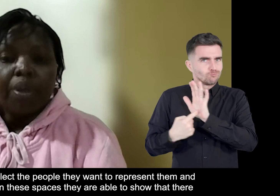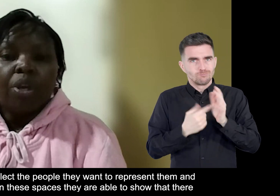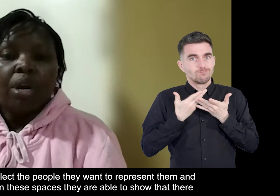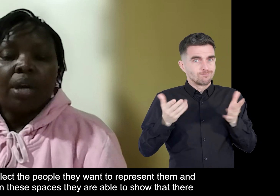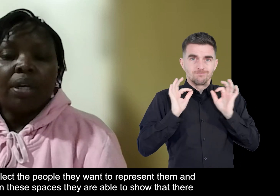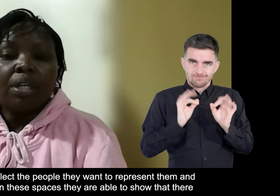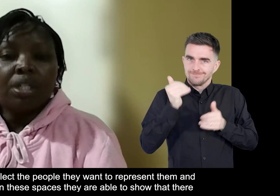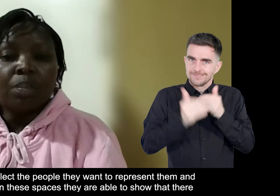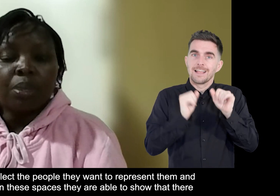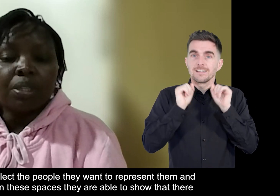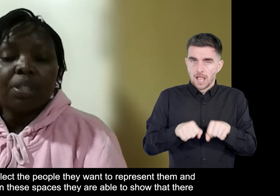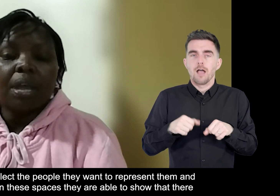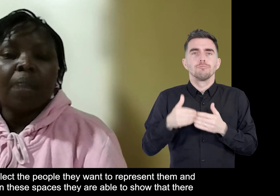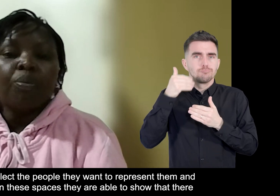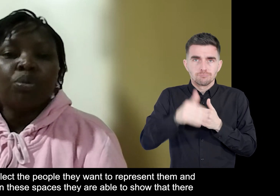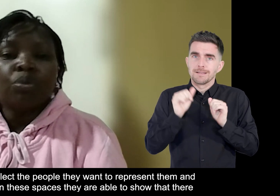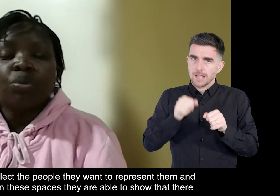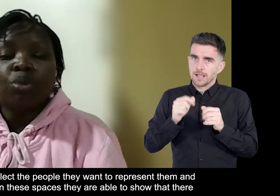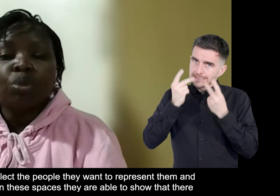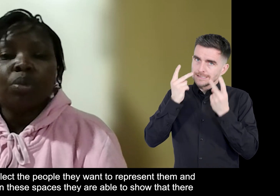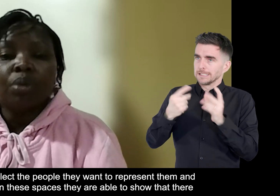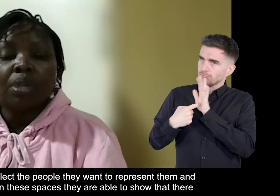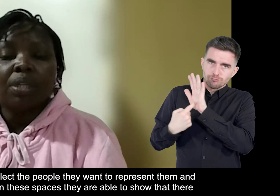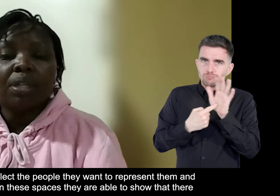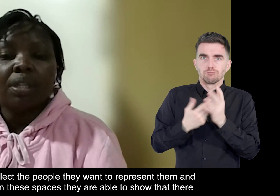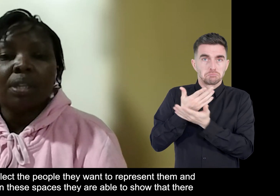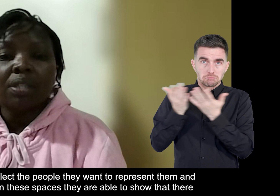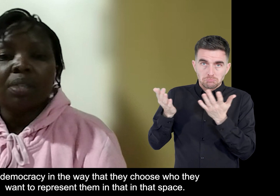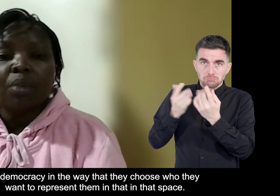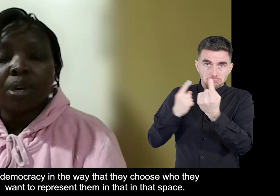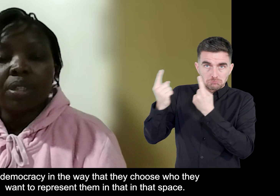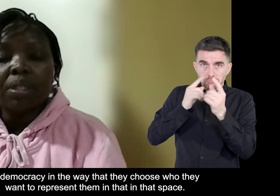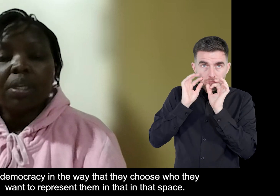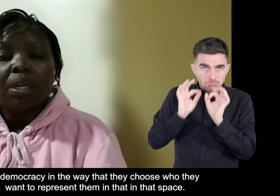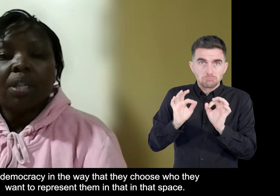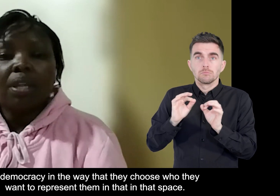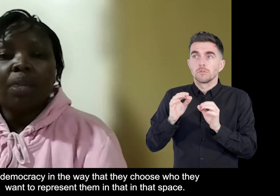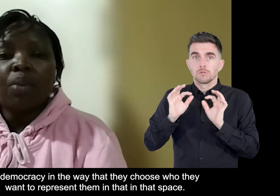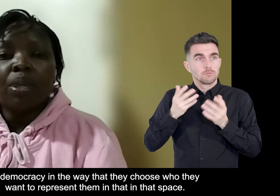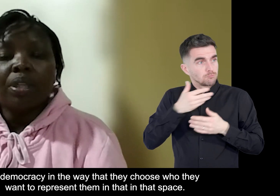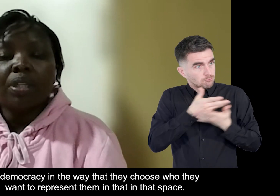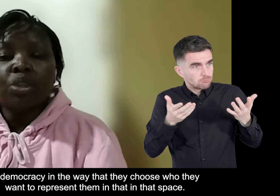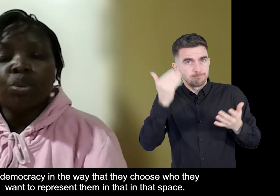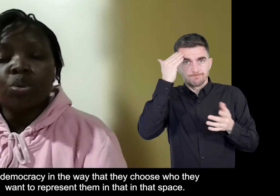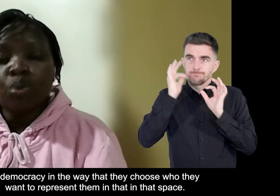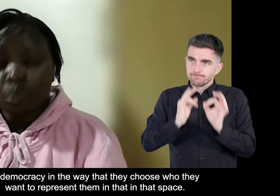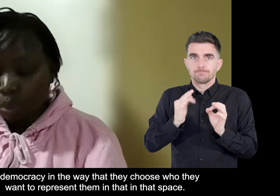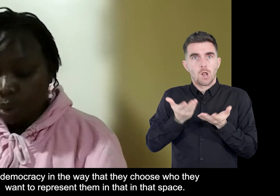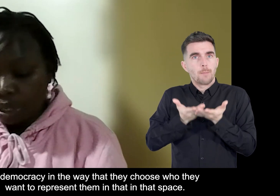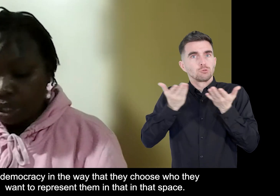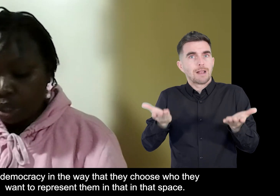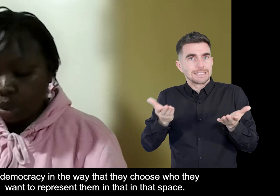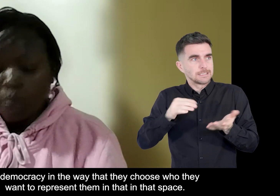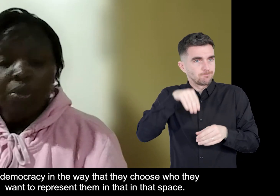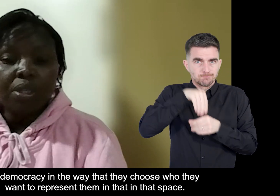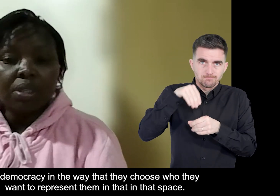represent them. And in these spaces, they are able to show that there is democracy in the way that they choose who